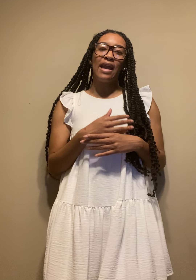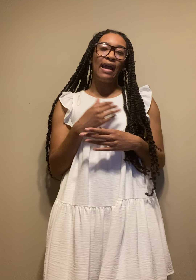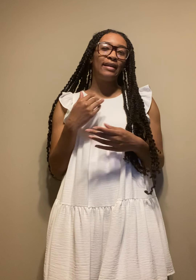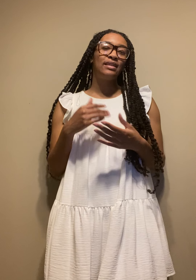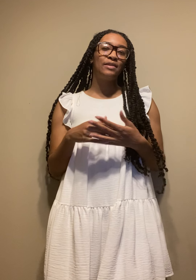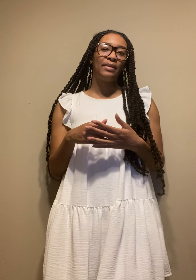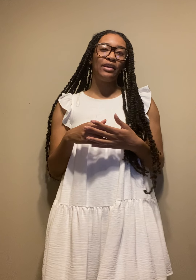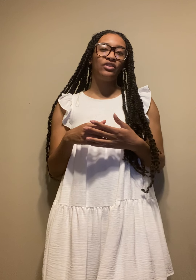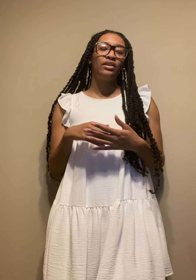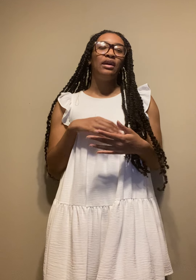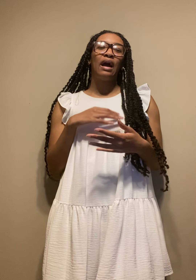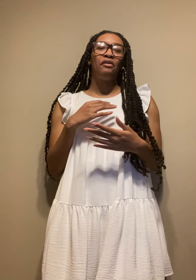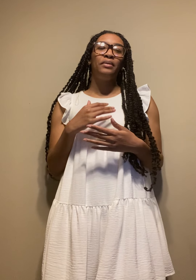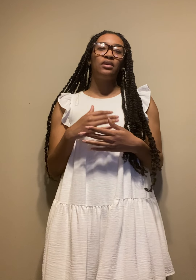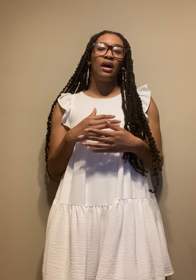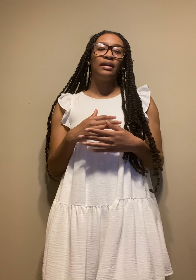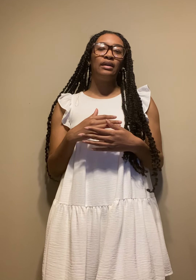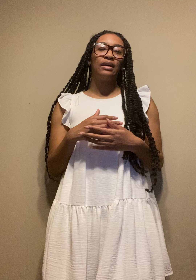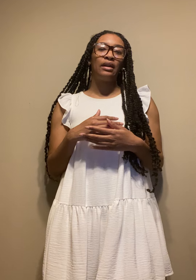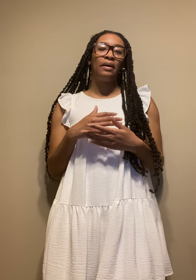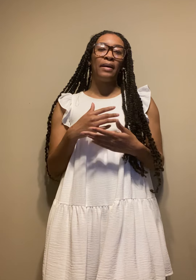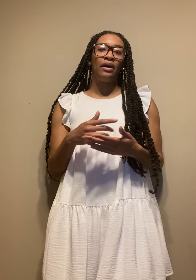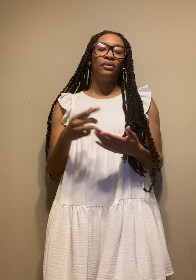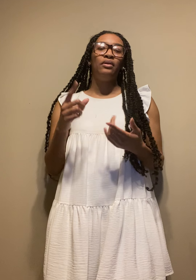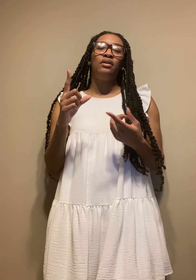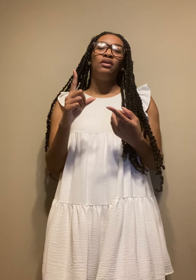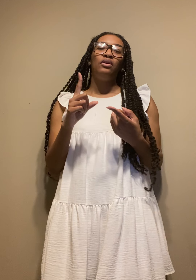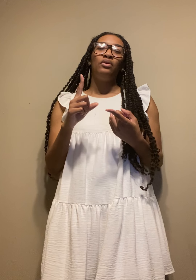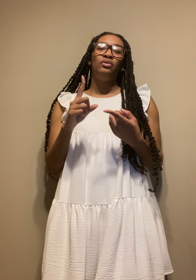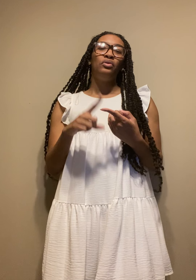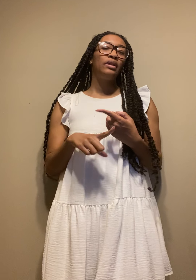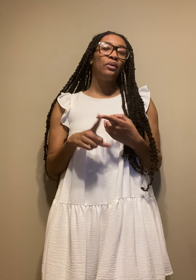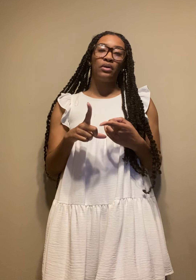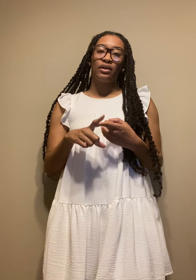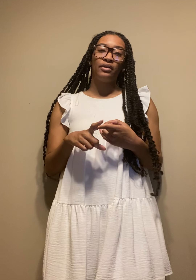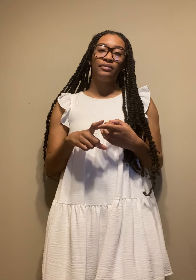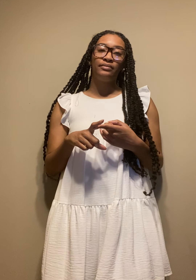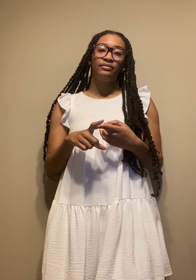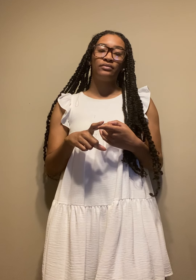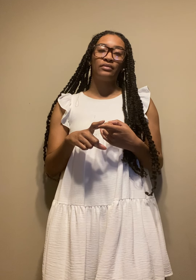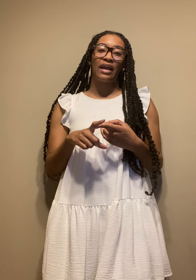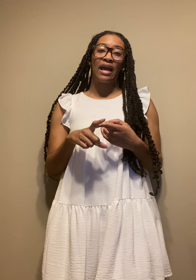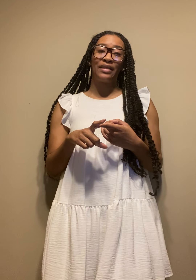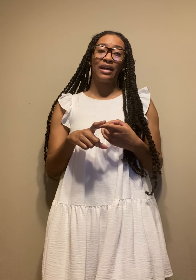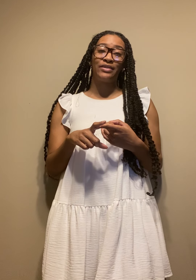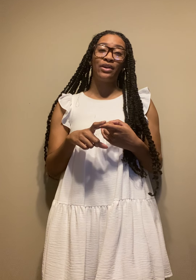In this speech, I will be talking a lot about who they were and how they got